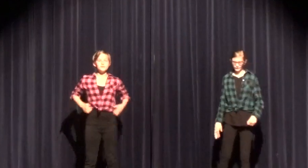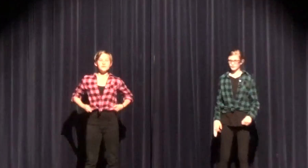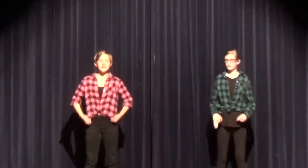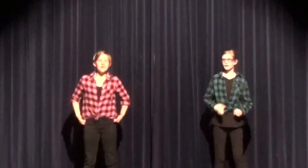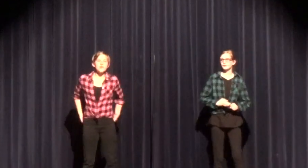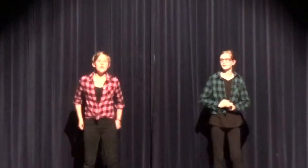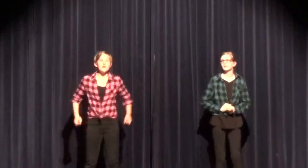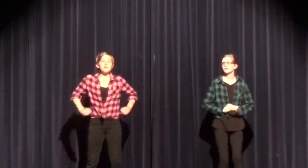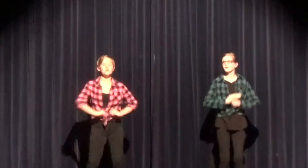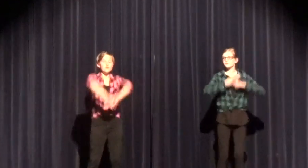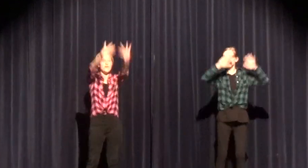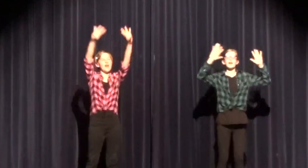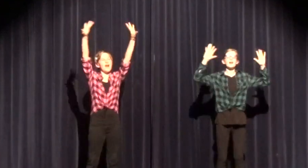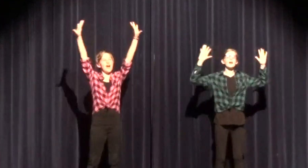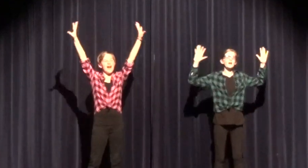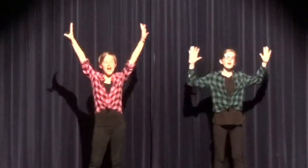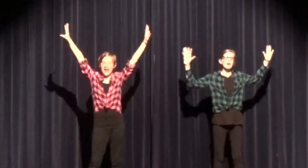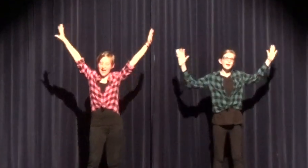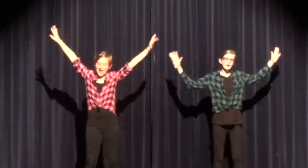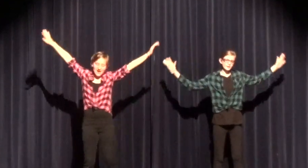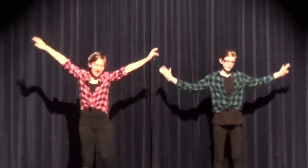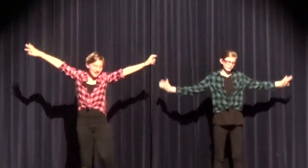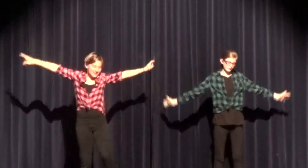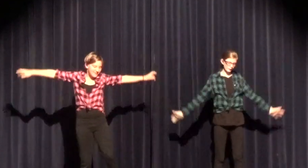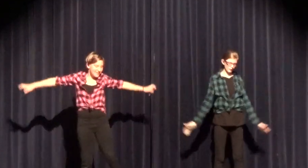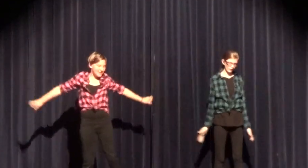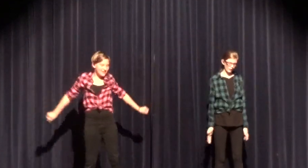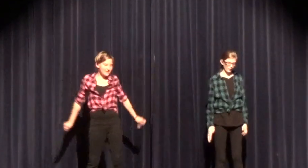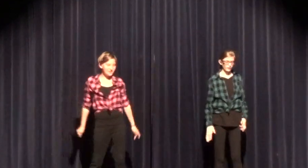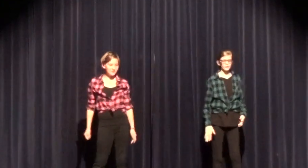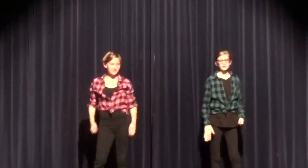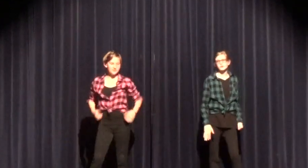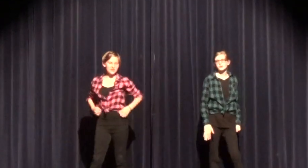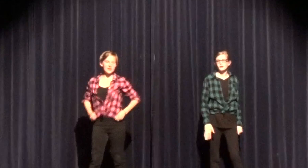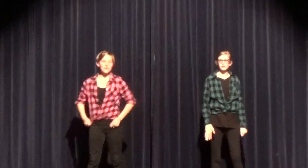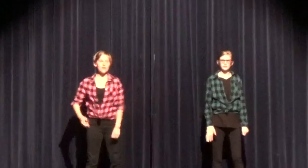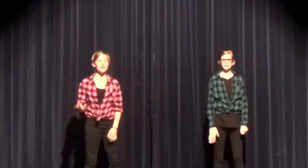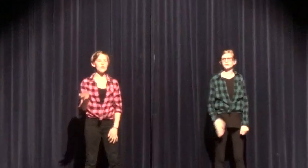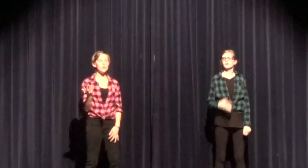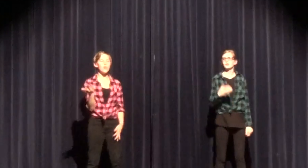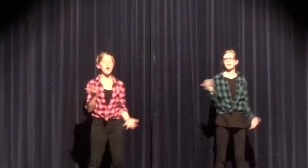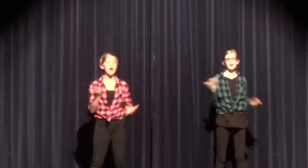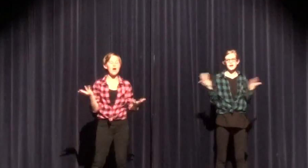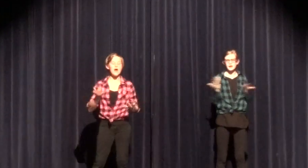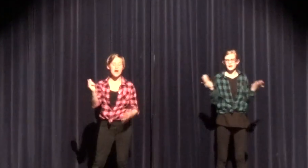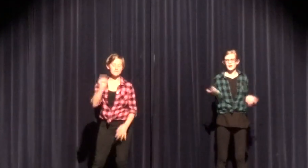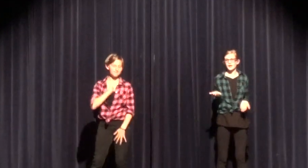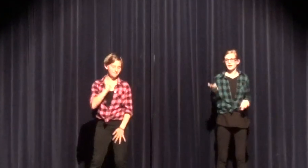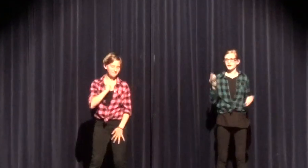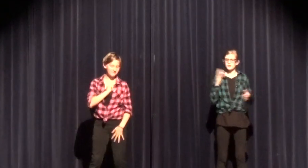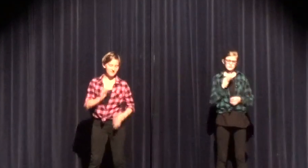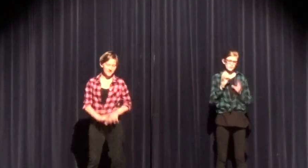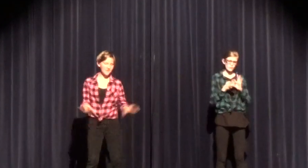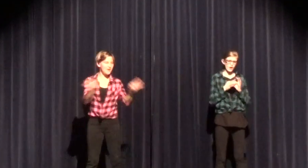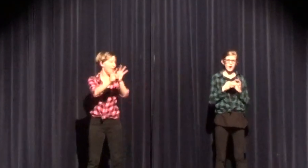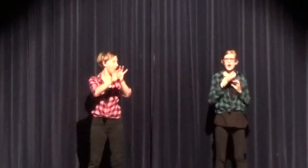Baby, you're a firework Come on, show them what you are